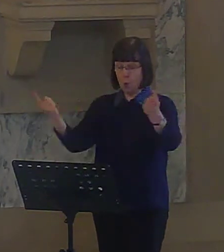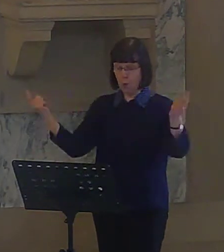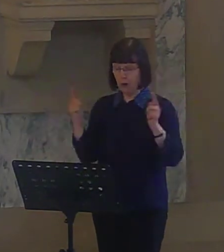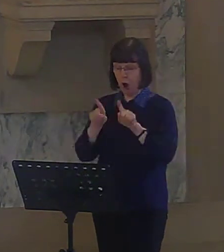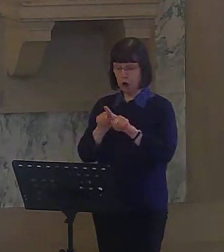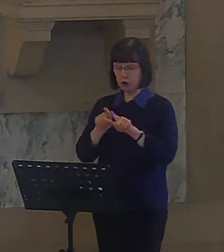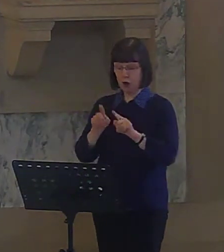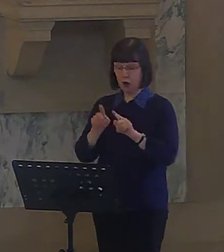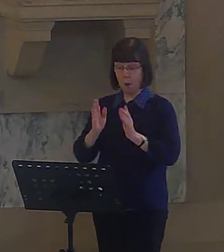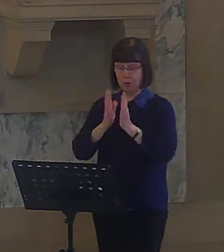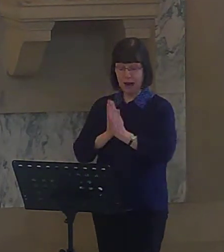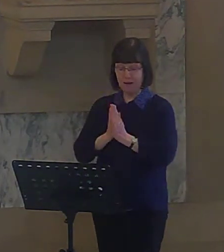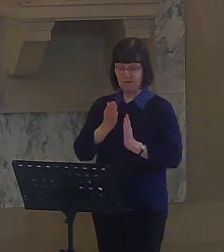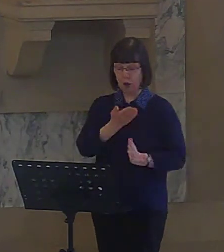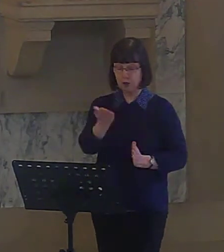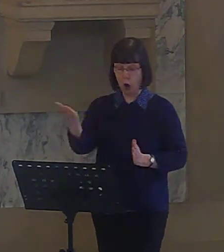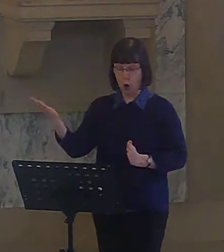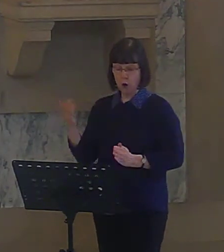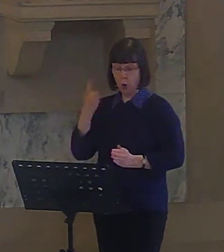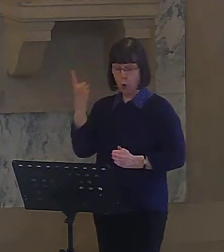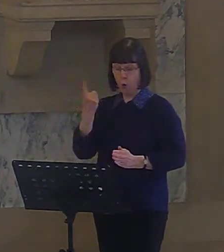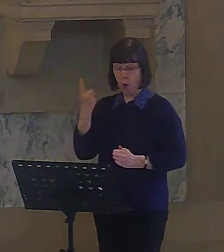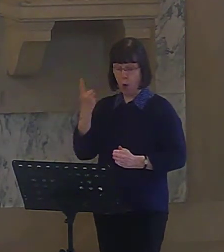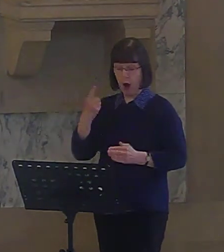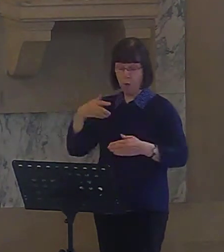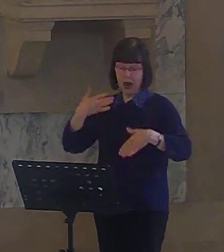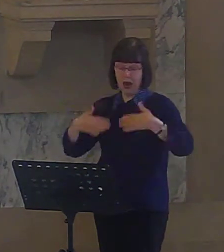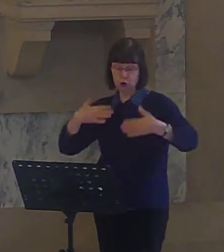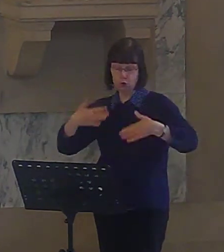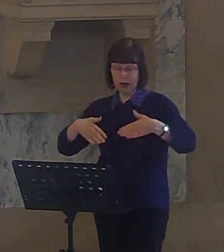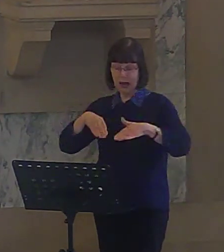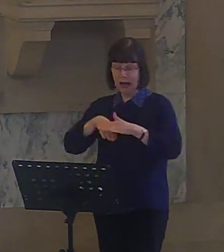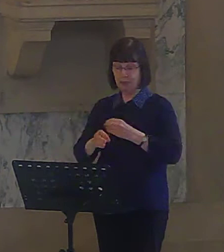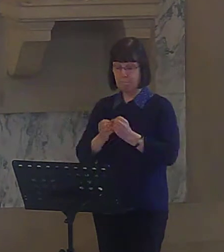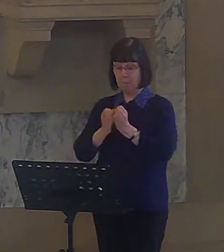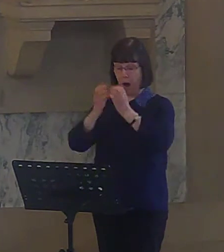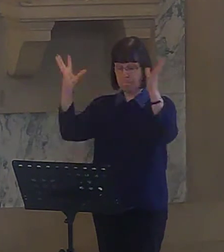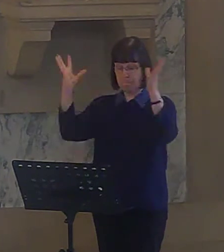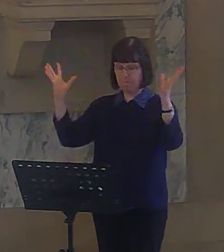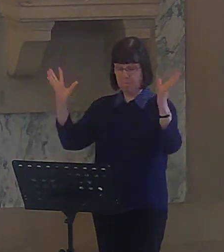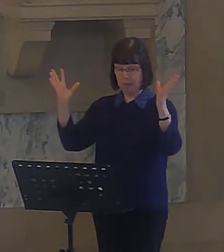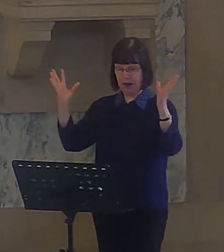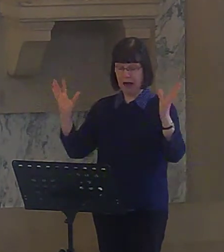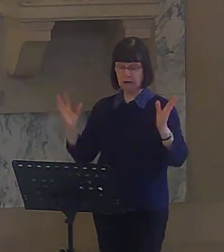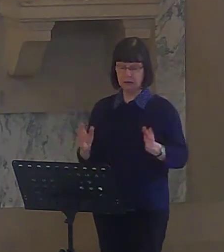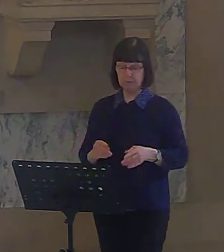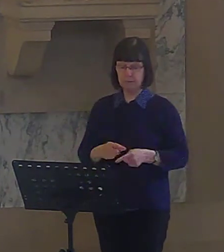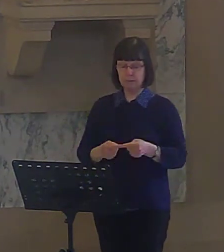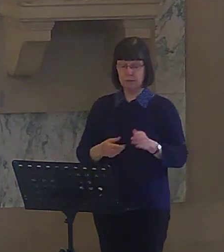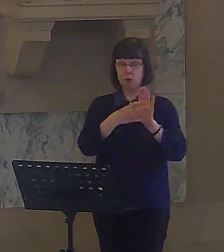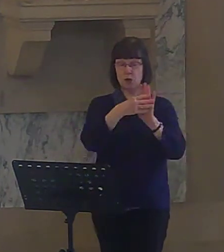We also pray for those who were injured in the bomb blast.